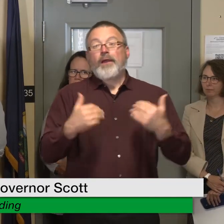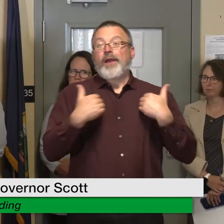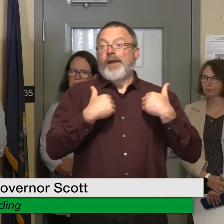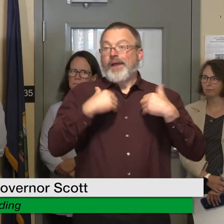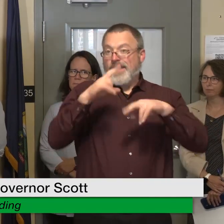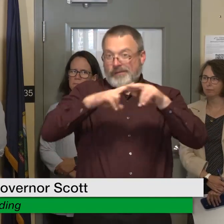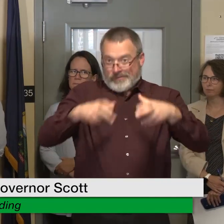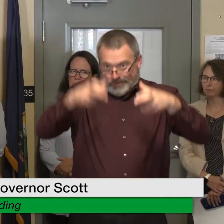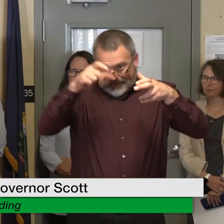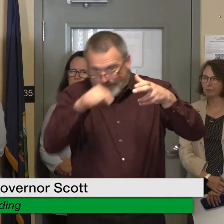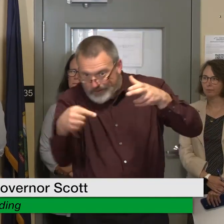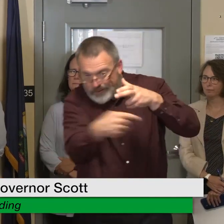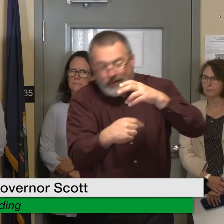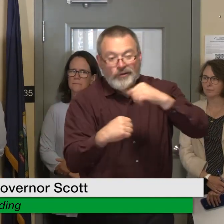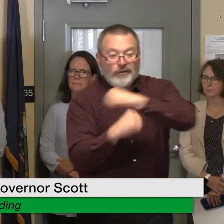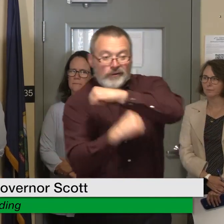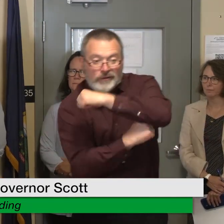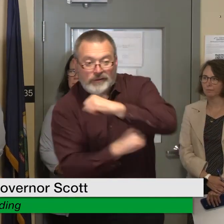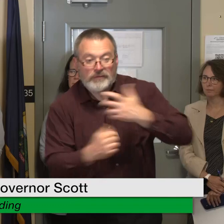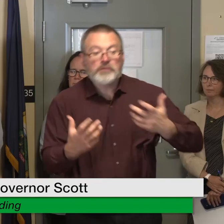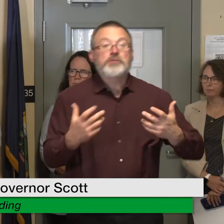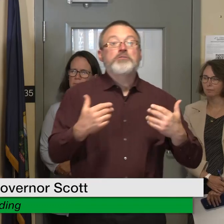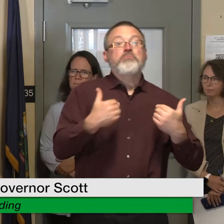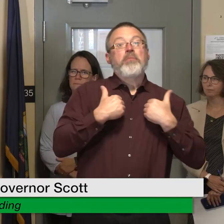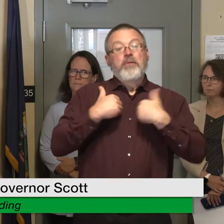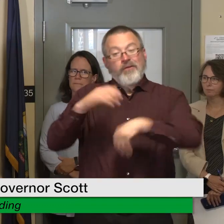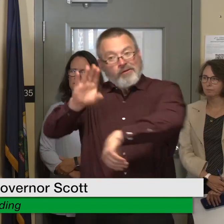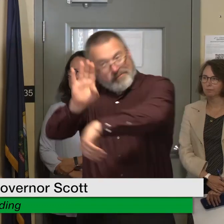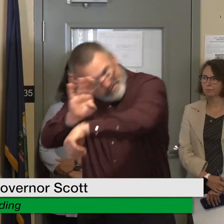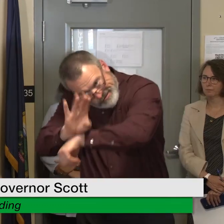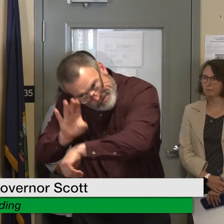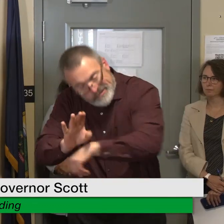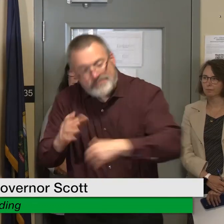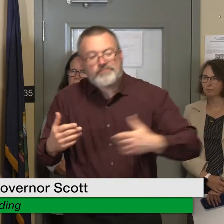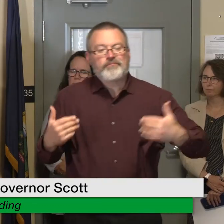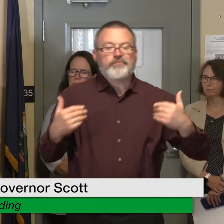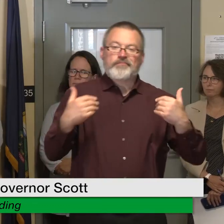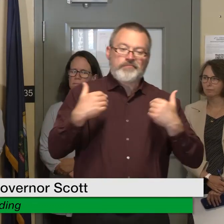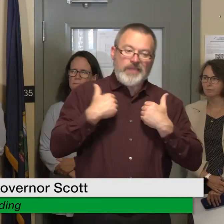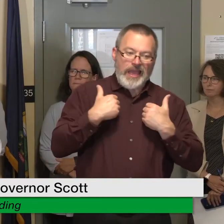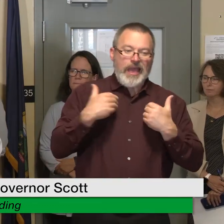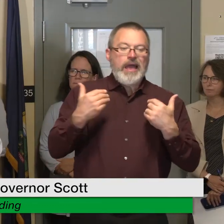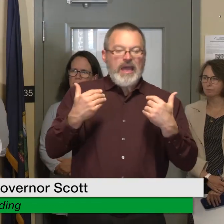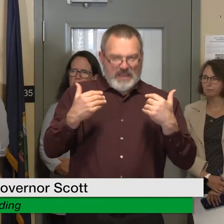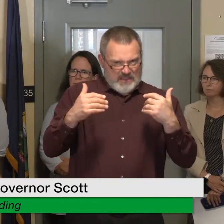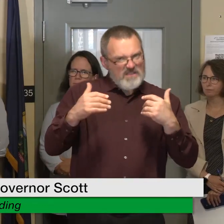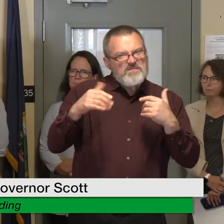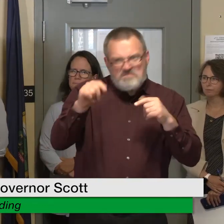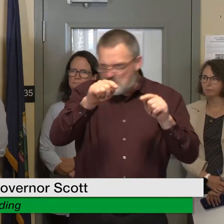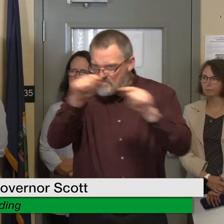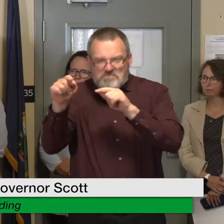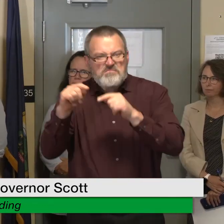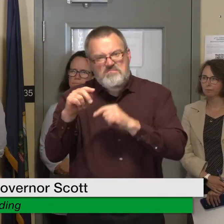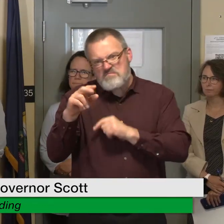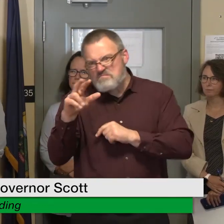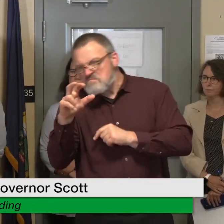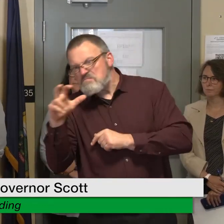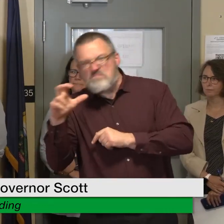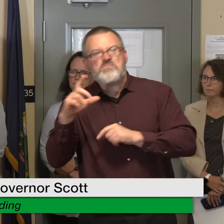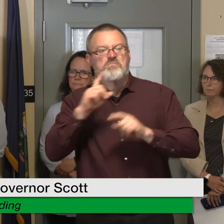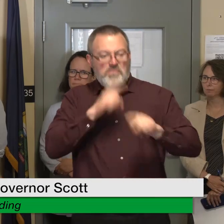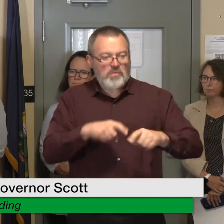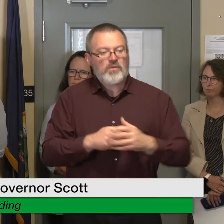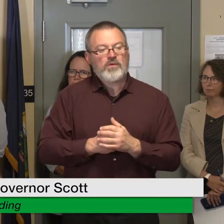damage. We've received a little over 100 of those such reports. Since Thursday, there have been